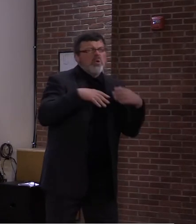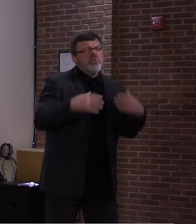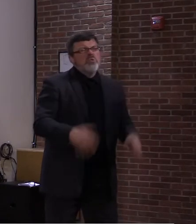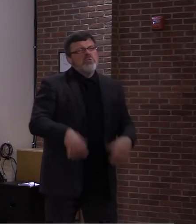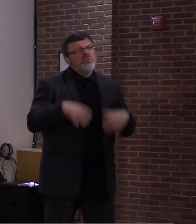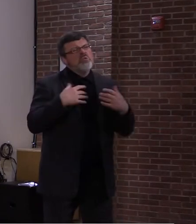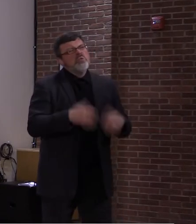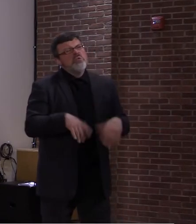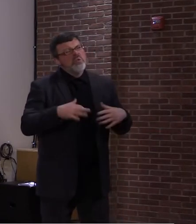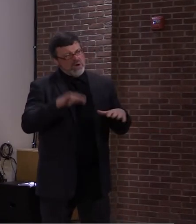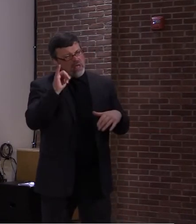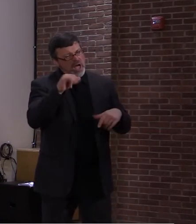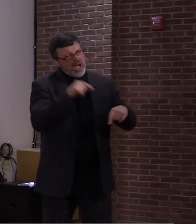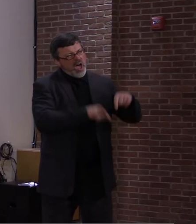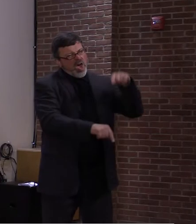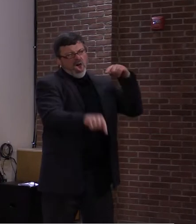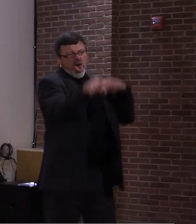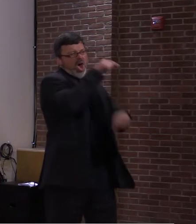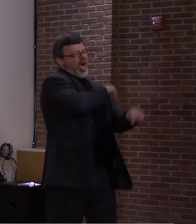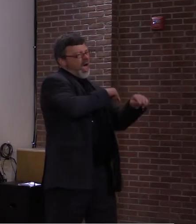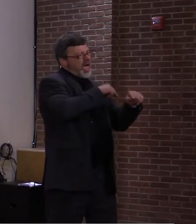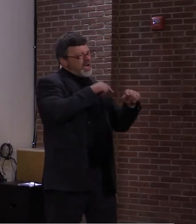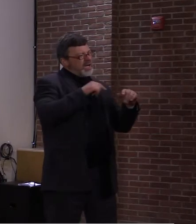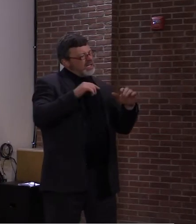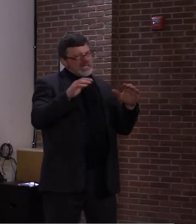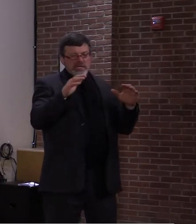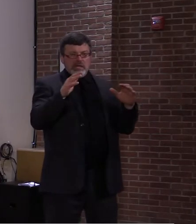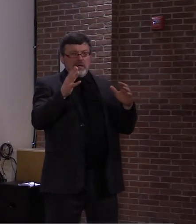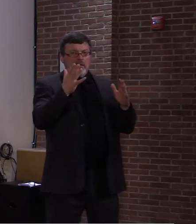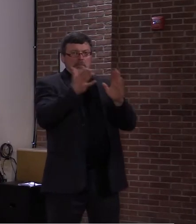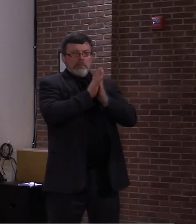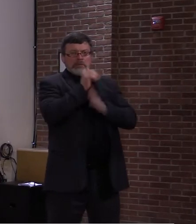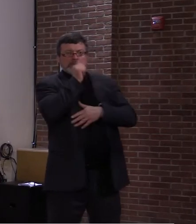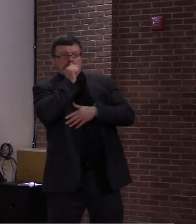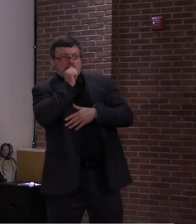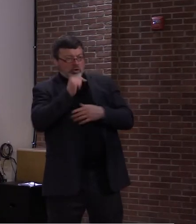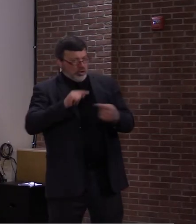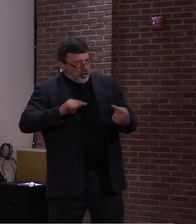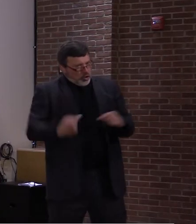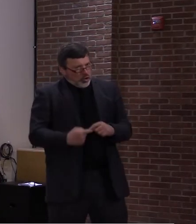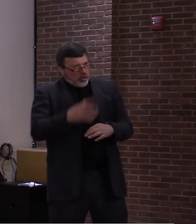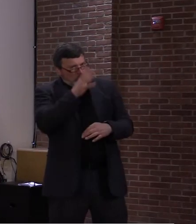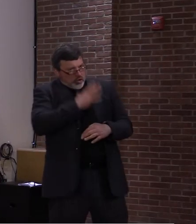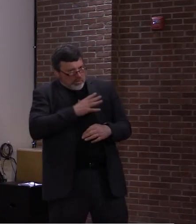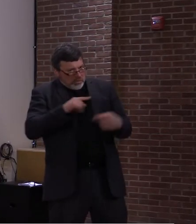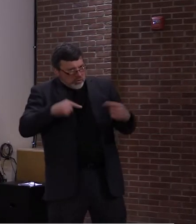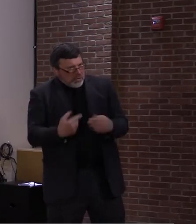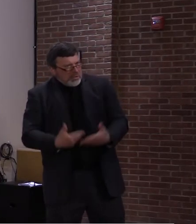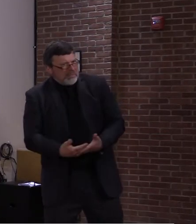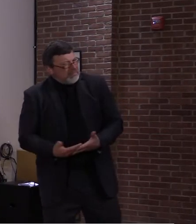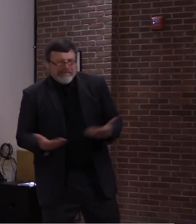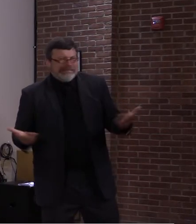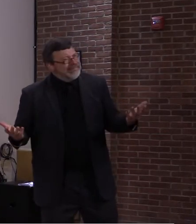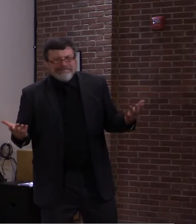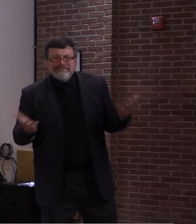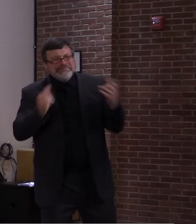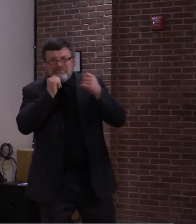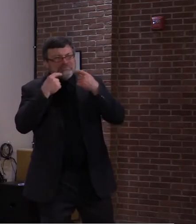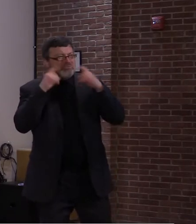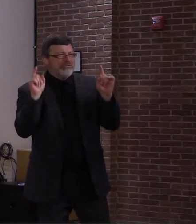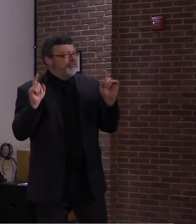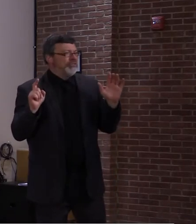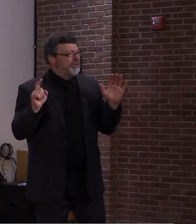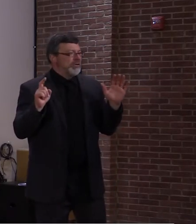in the dark, so to speak, often by the person themselves, and infection rates